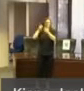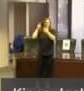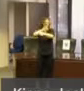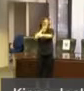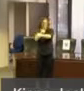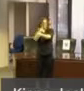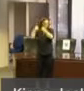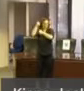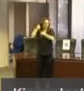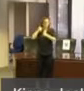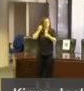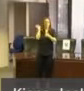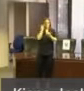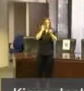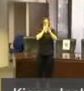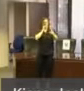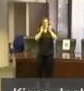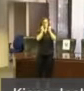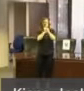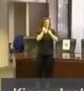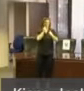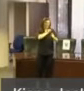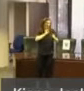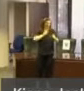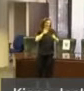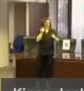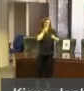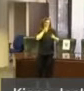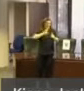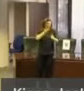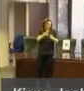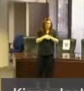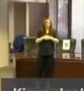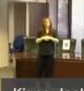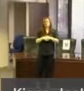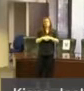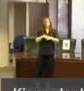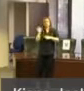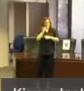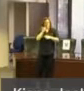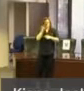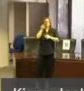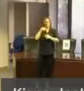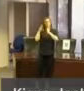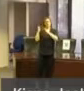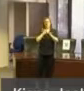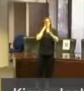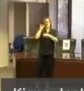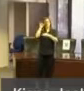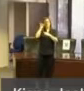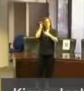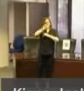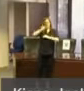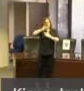staff, an education and training plan on infection control, an infection control plan that addresses